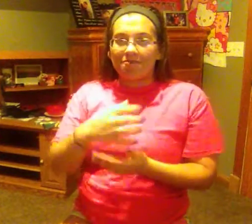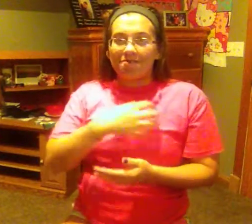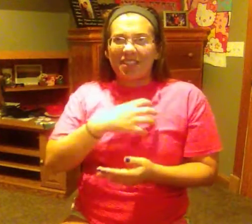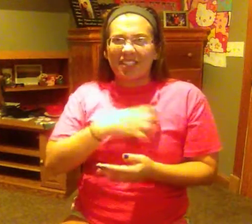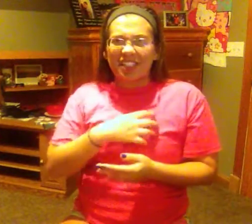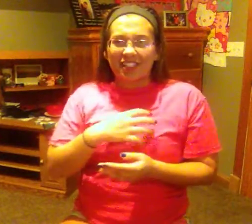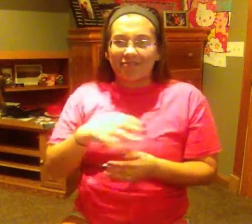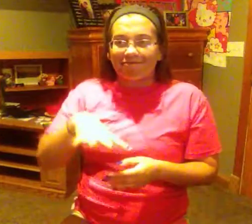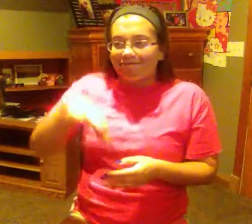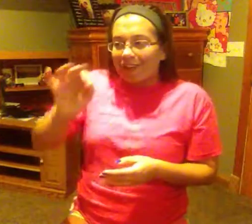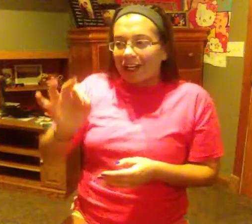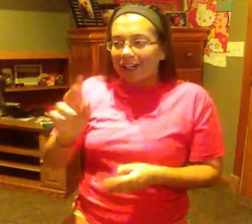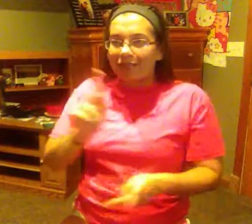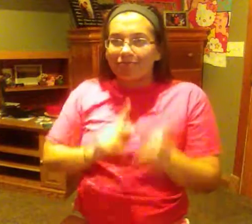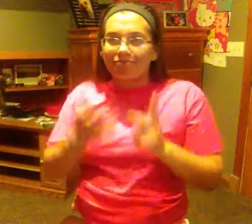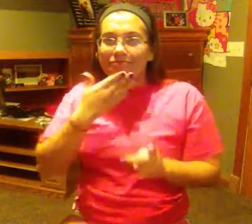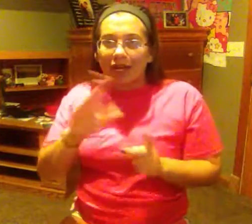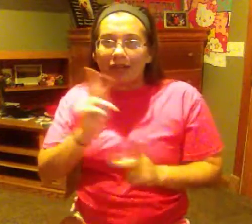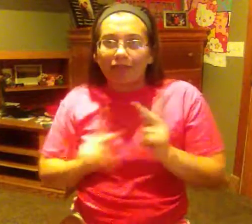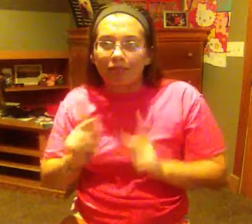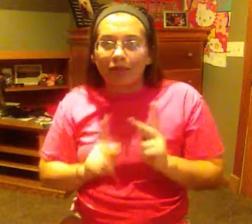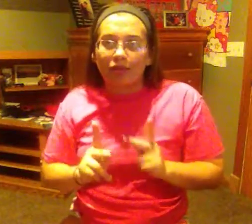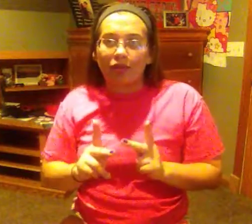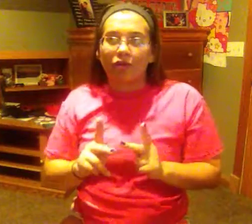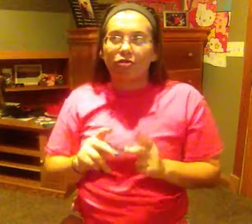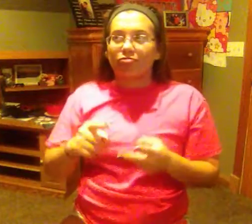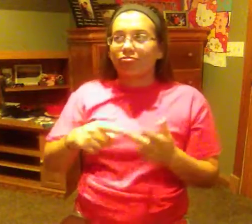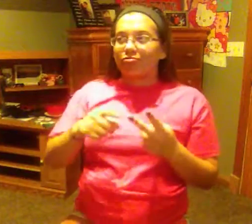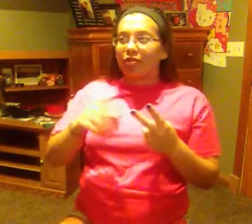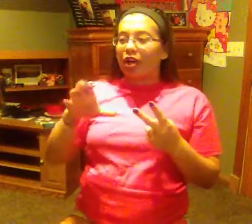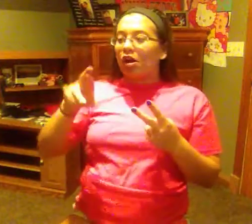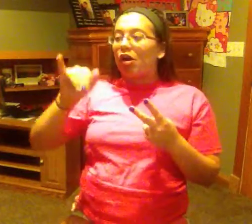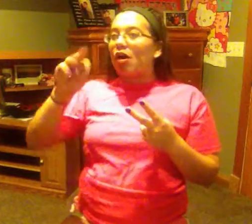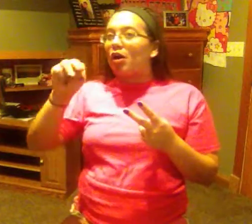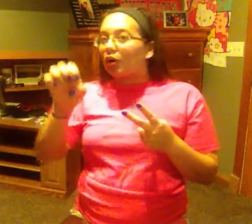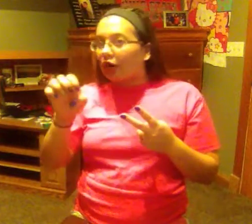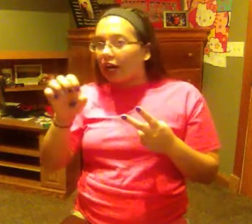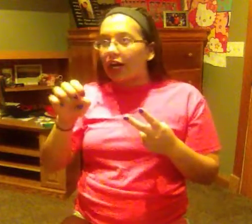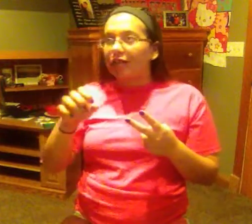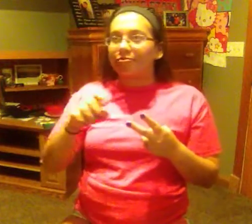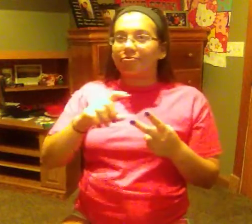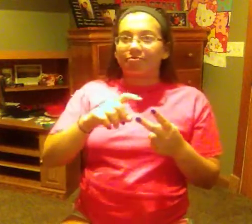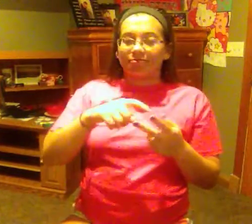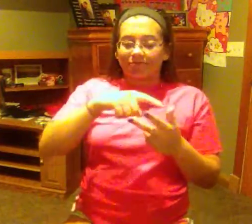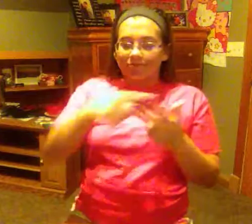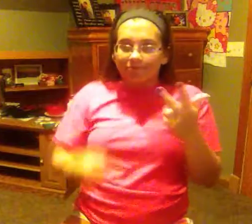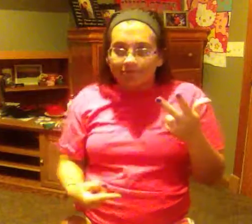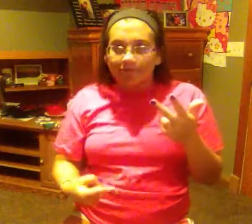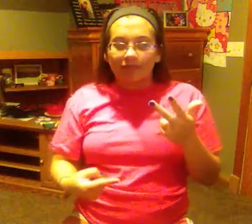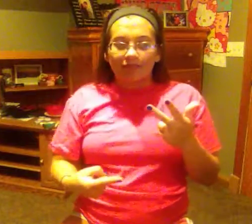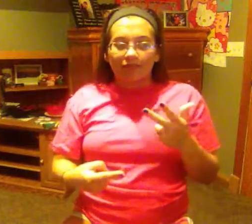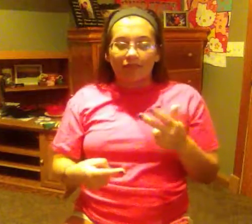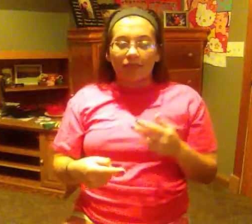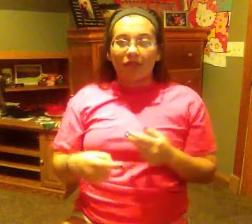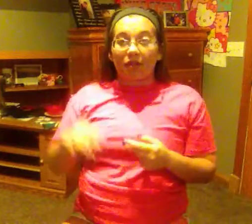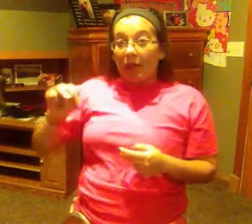committed on military property or any illegal activity that involves Guard personnel. We're the local law enforcement and emergency responders. On